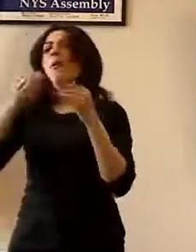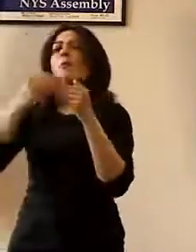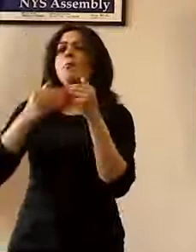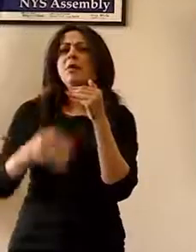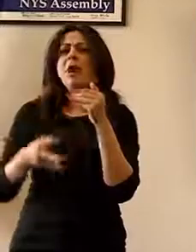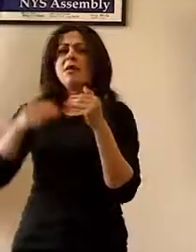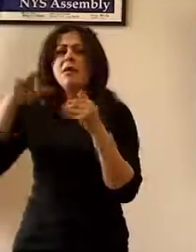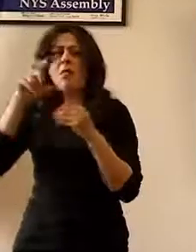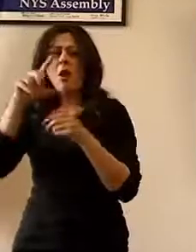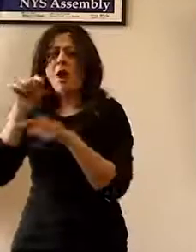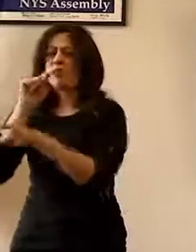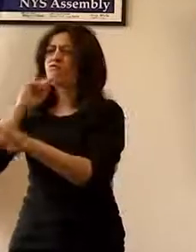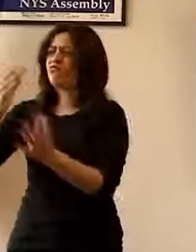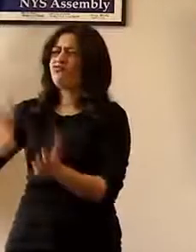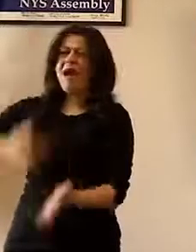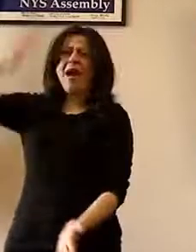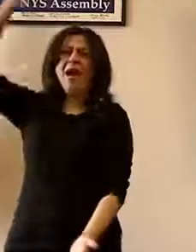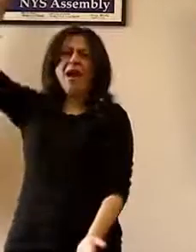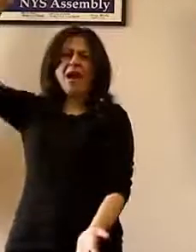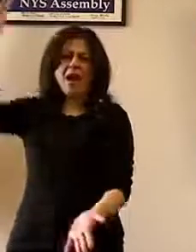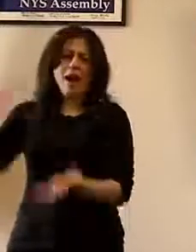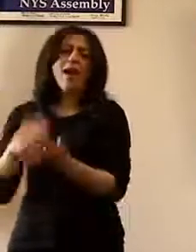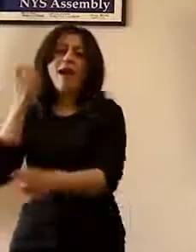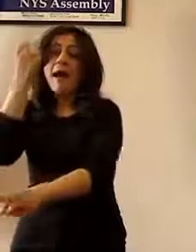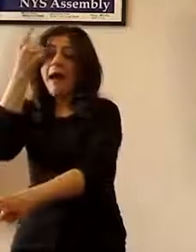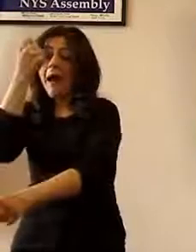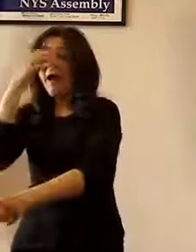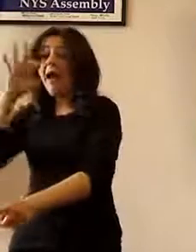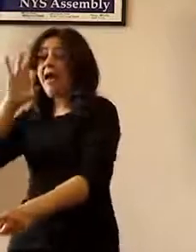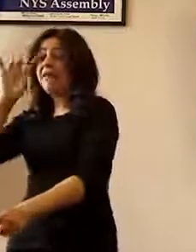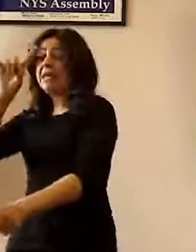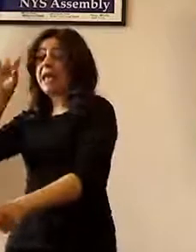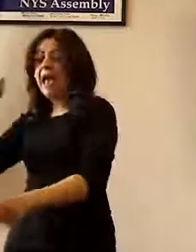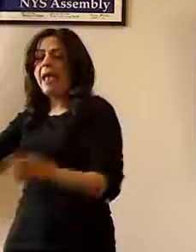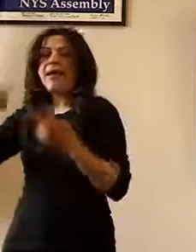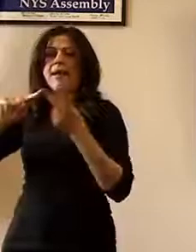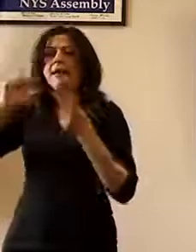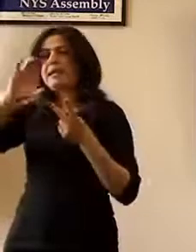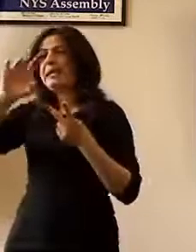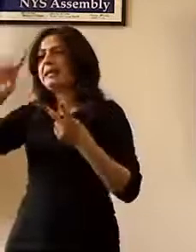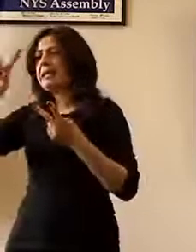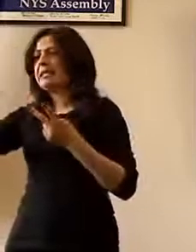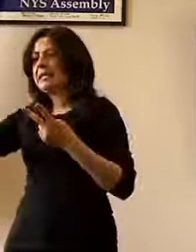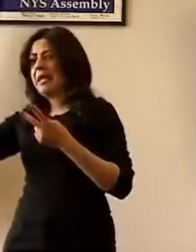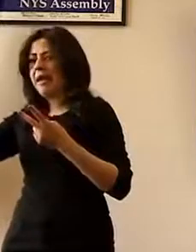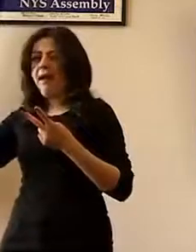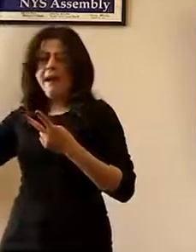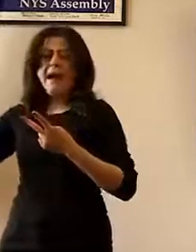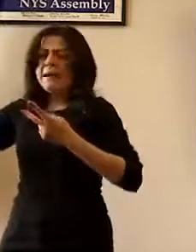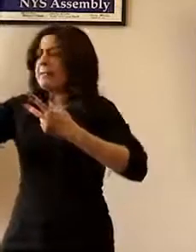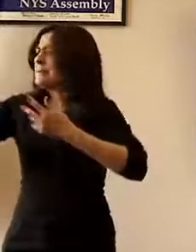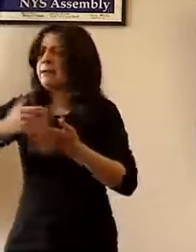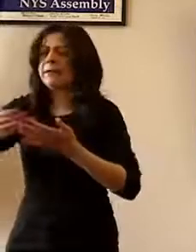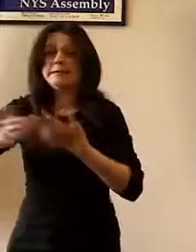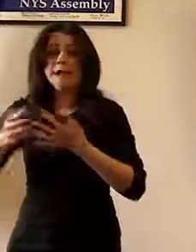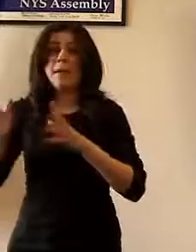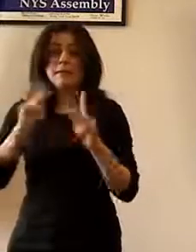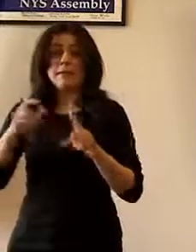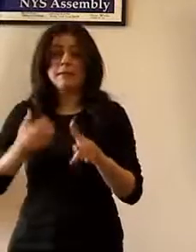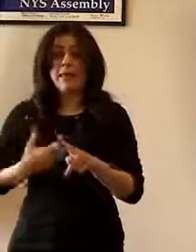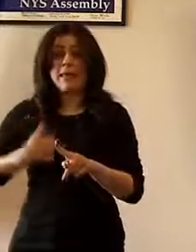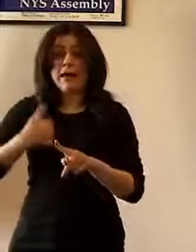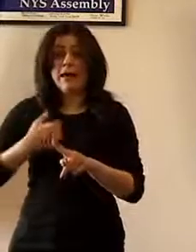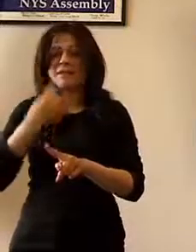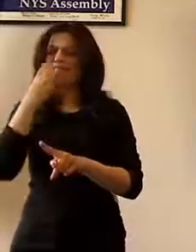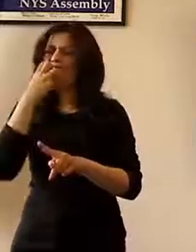but the FDA and the CDC felt that out of an abundance of caution that they